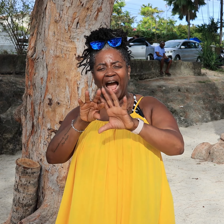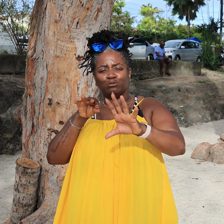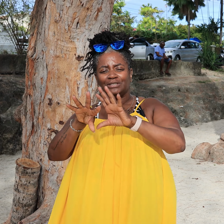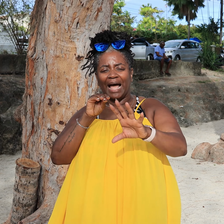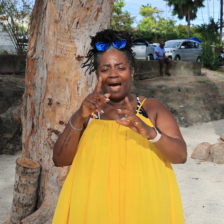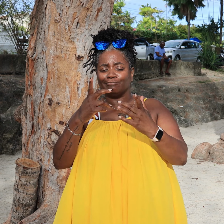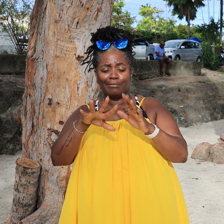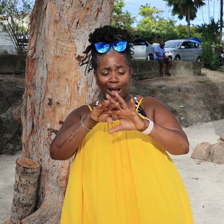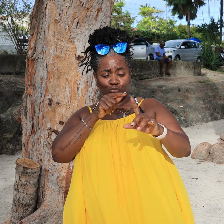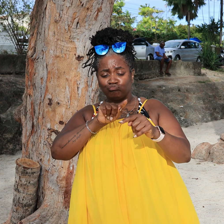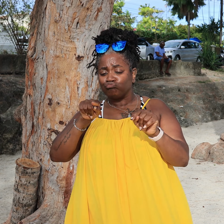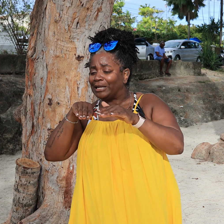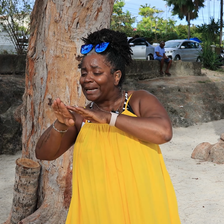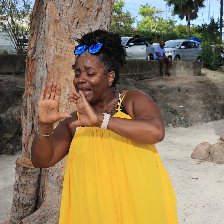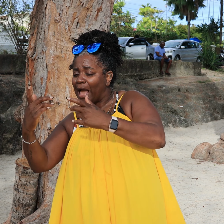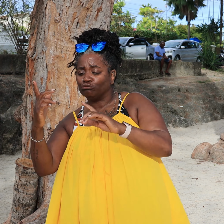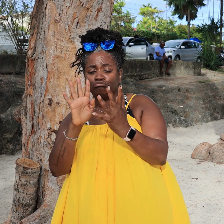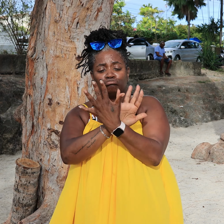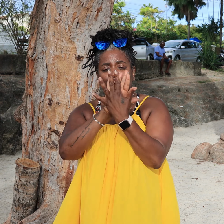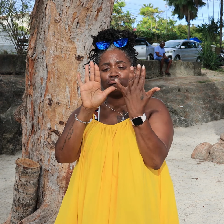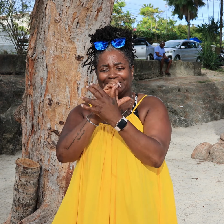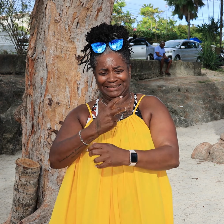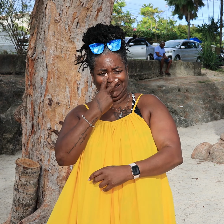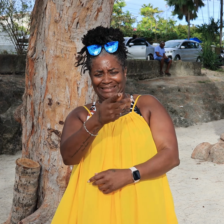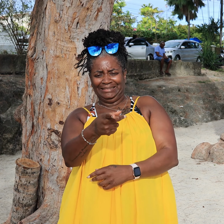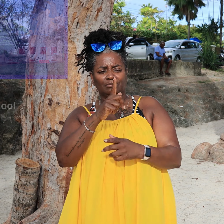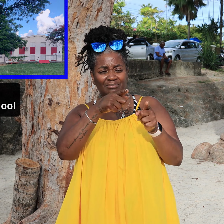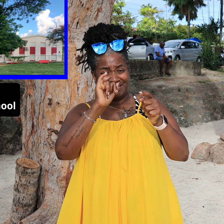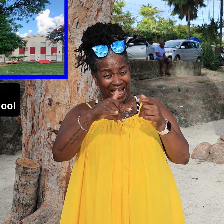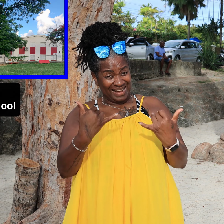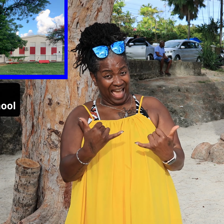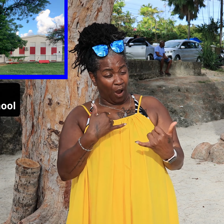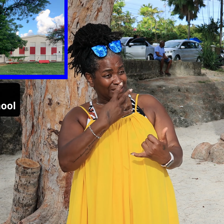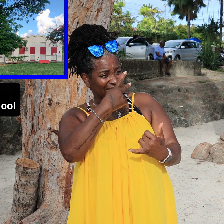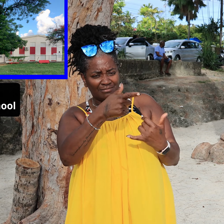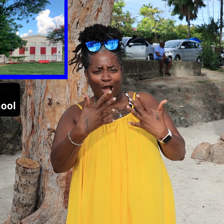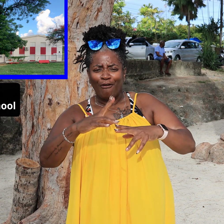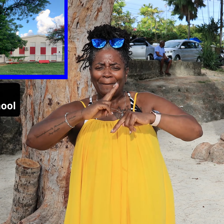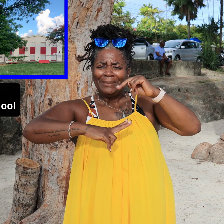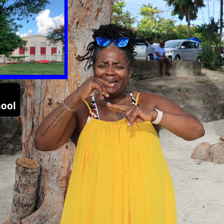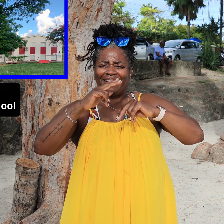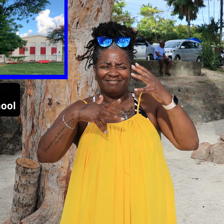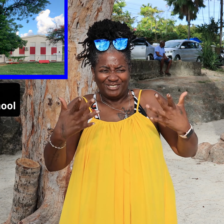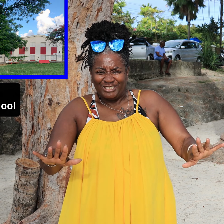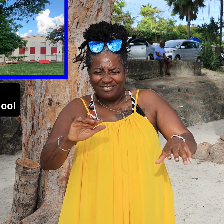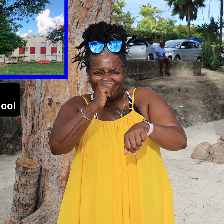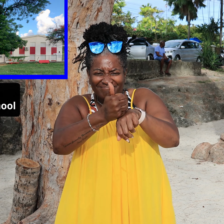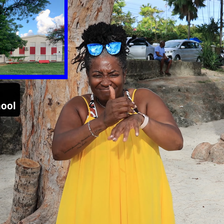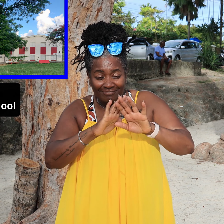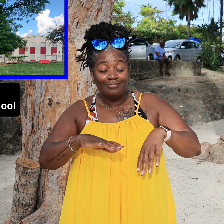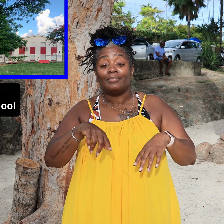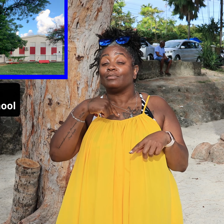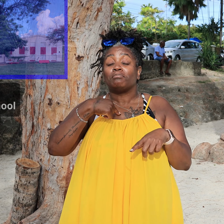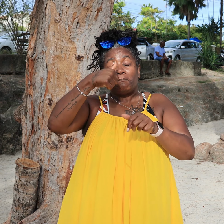and you could go in and out. But I see now that the school structure is more elevated. And